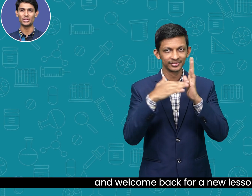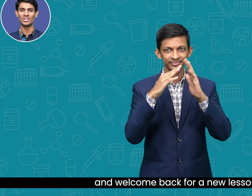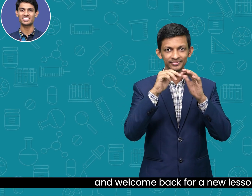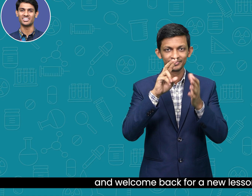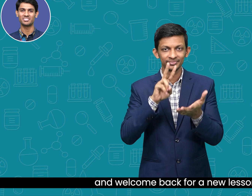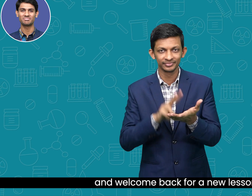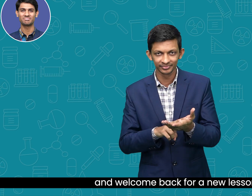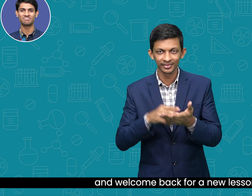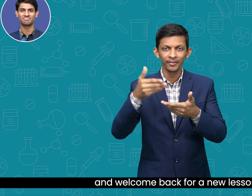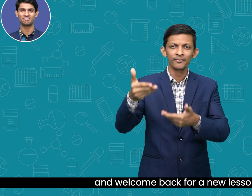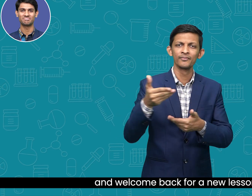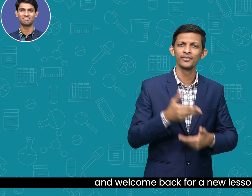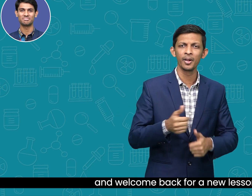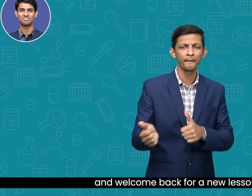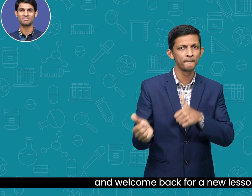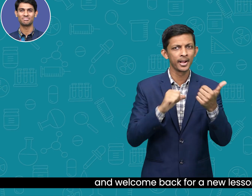for a new lesson.